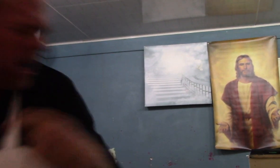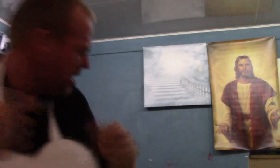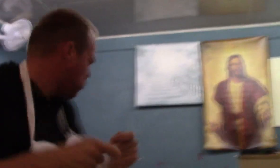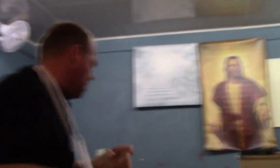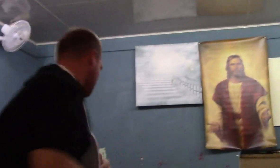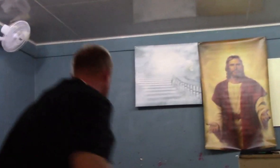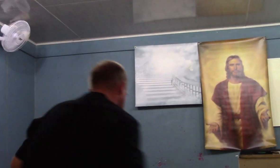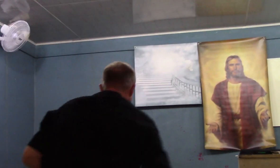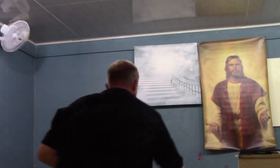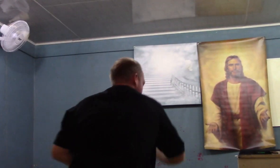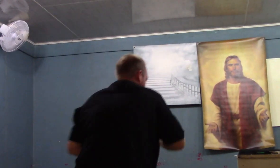I just want it out.